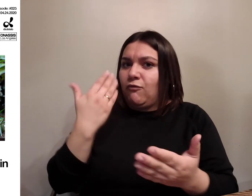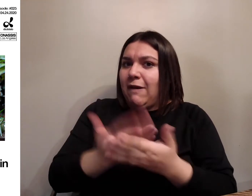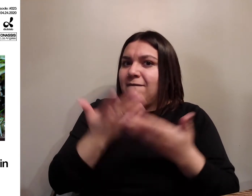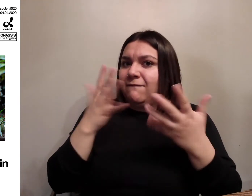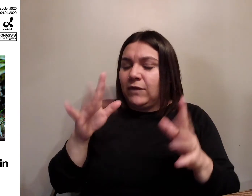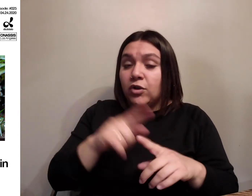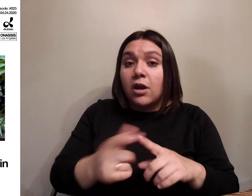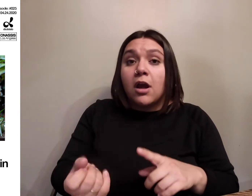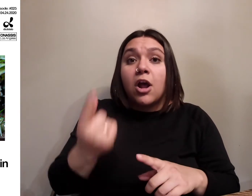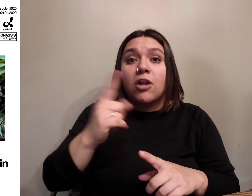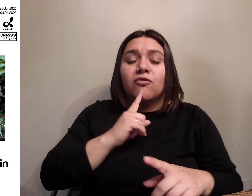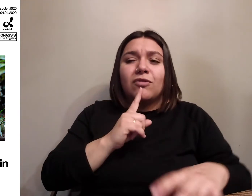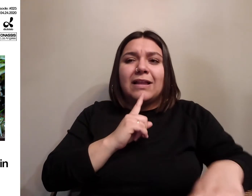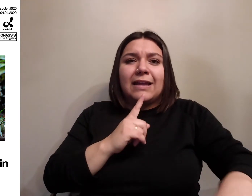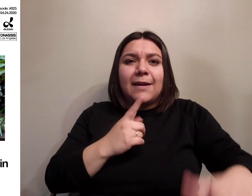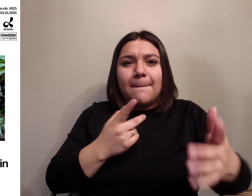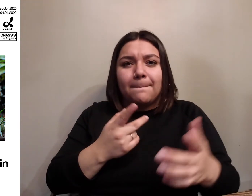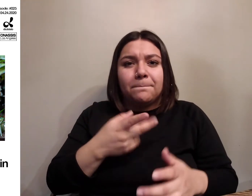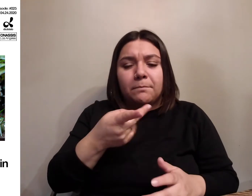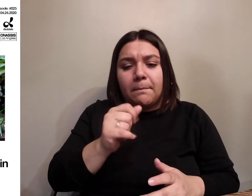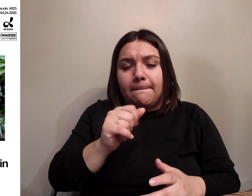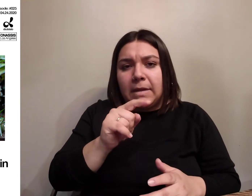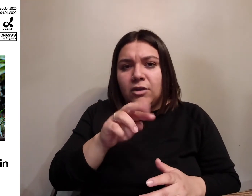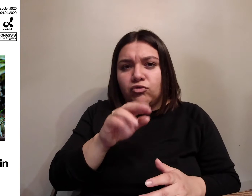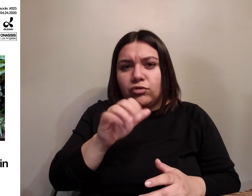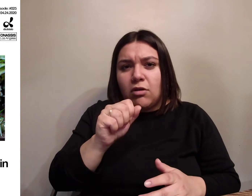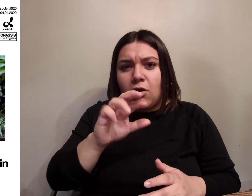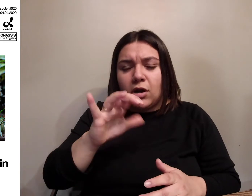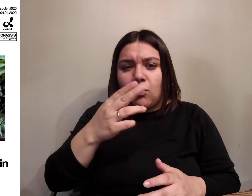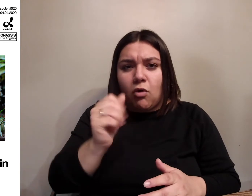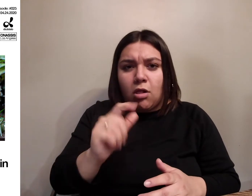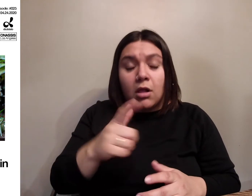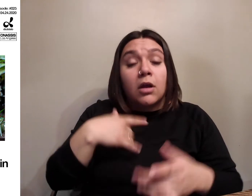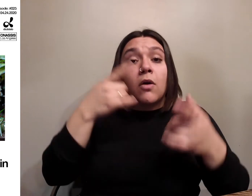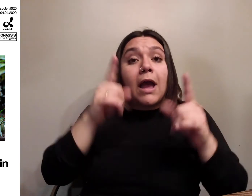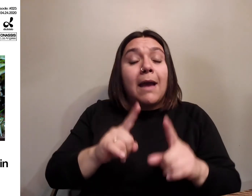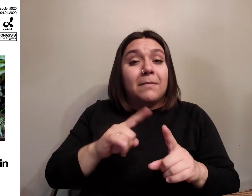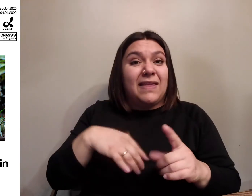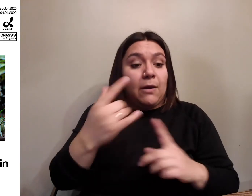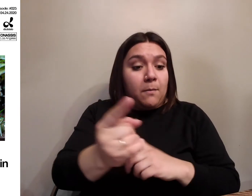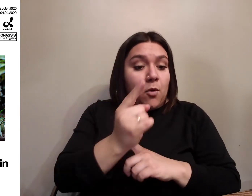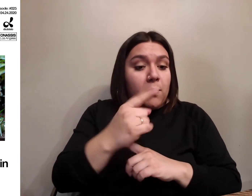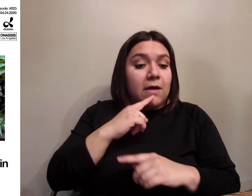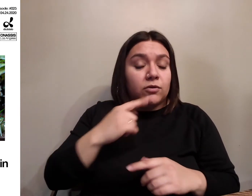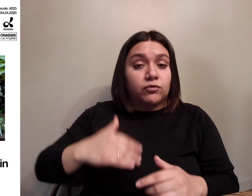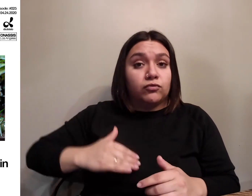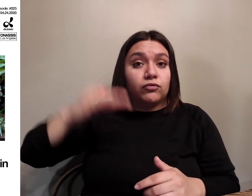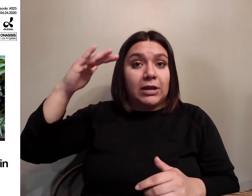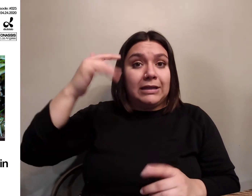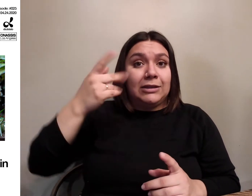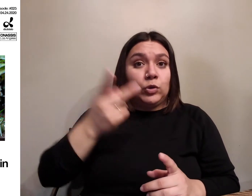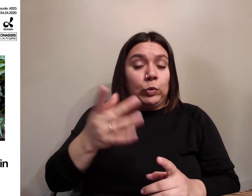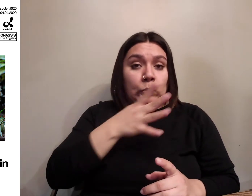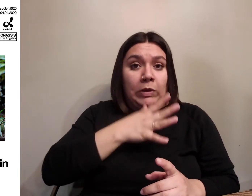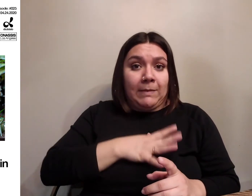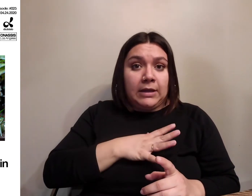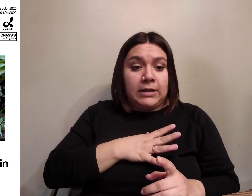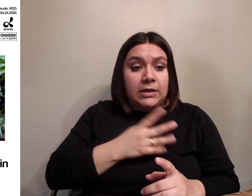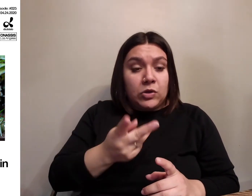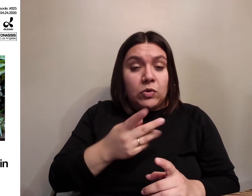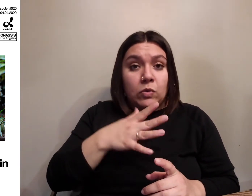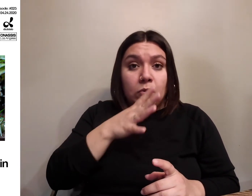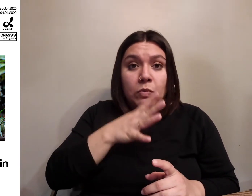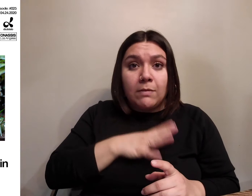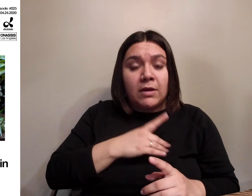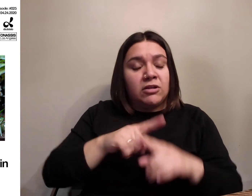incredibly wise in her own way. And also, I think this is something that I appreciated more and more over the years. She was a very